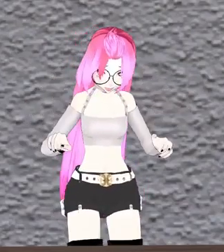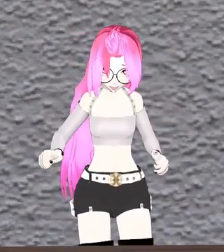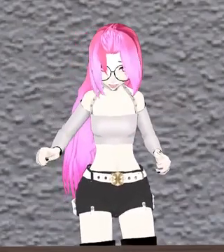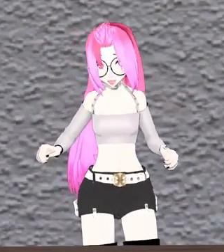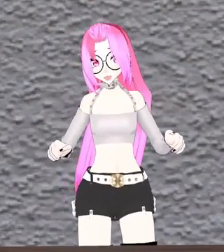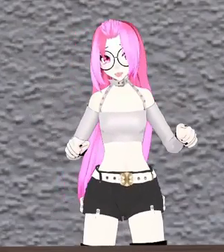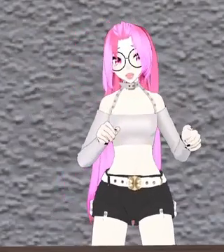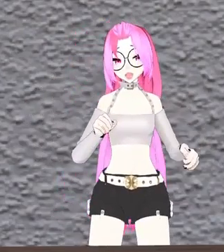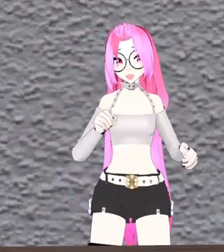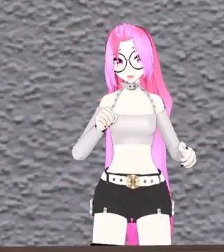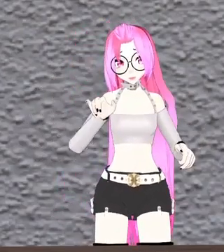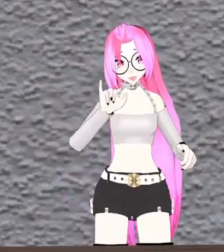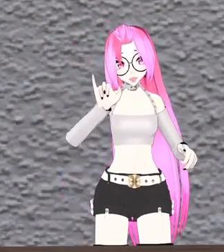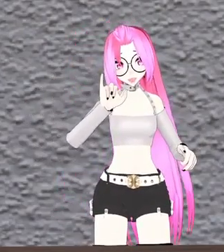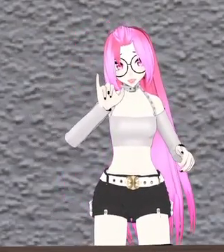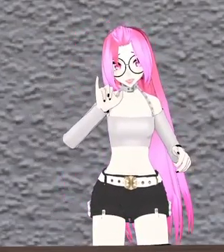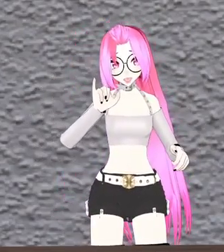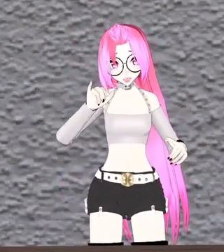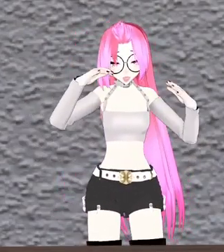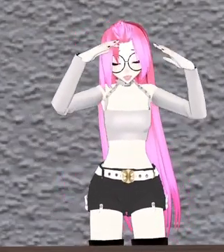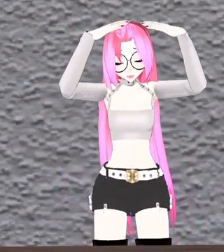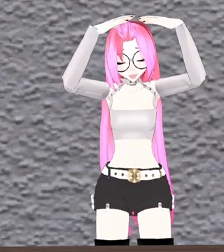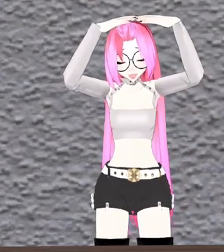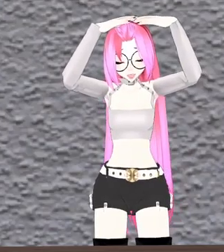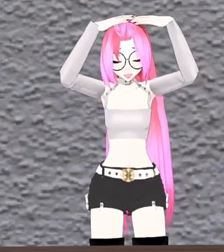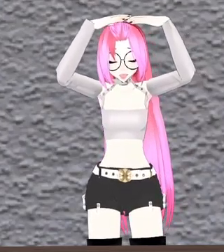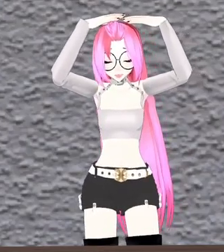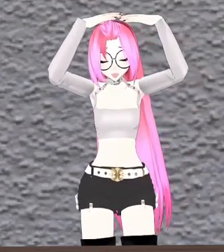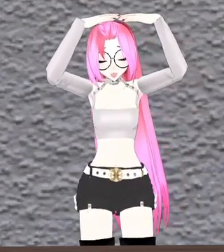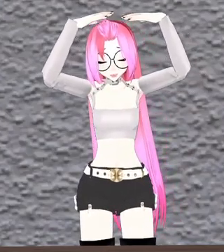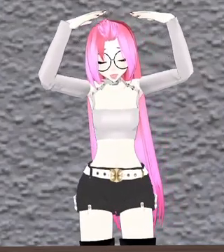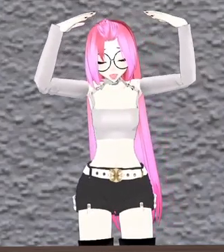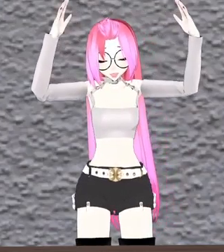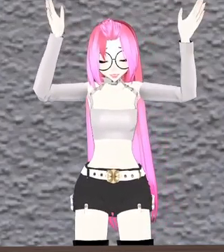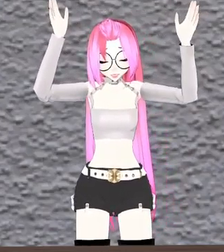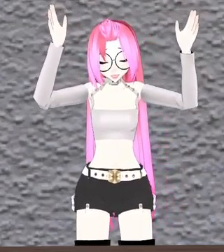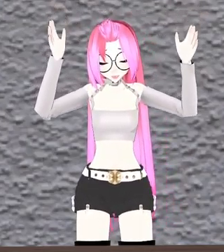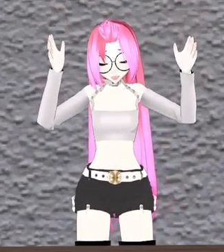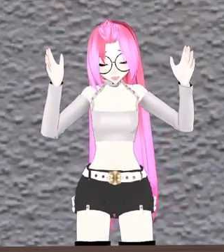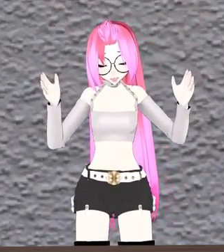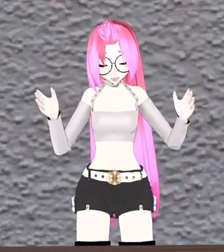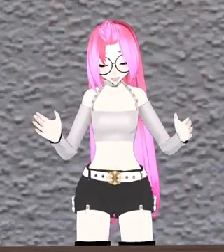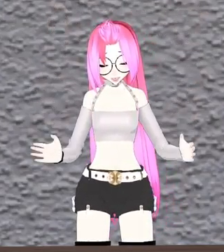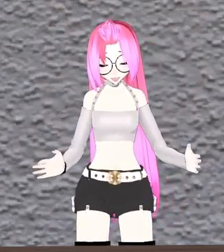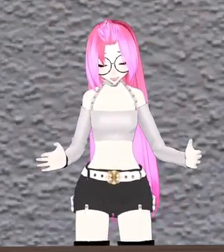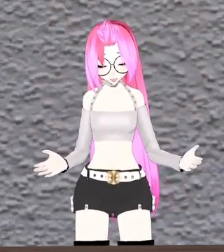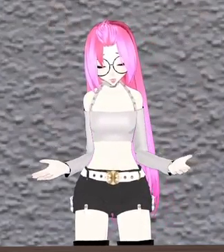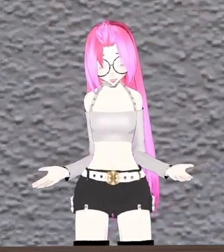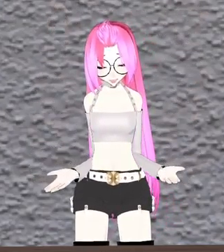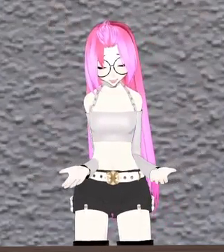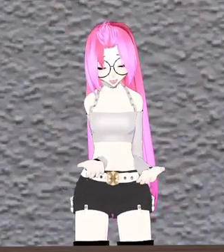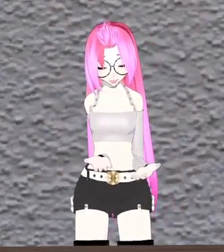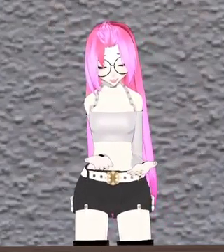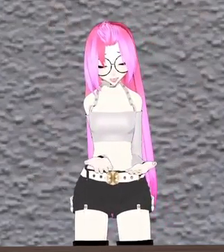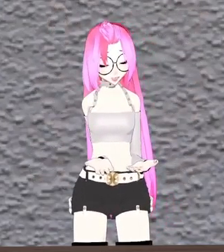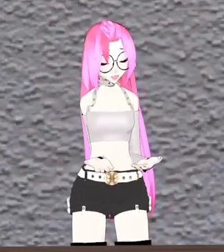long time, is basically like, imagine like a box that dictates where signs should be done.